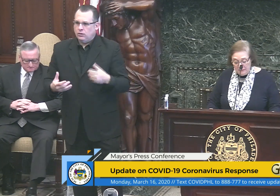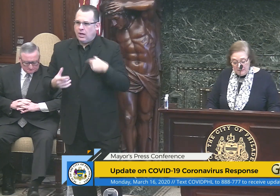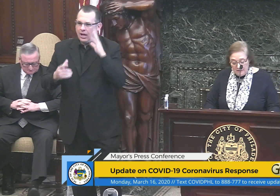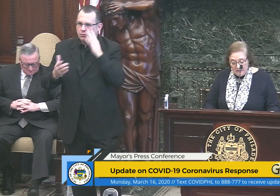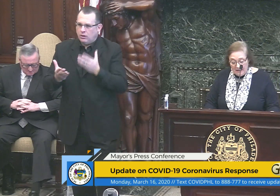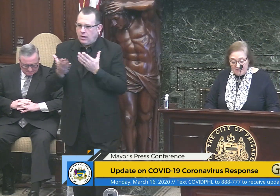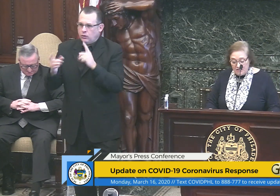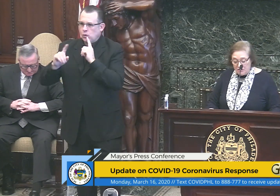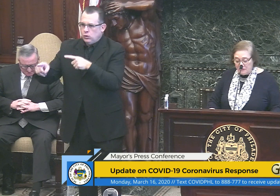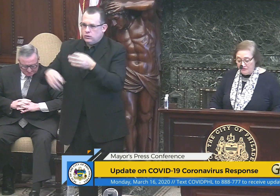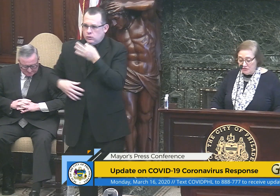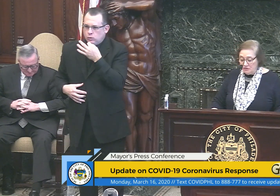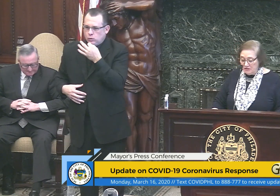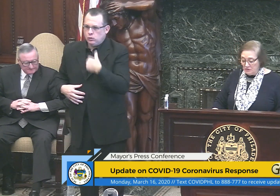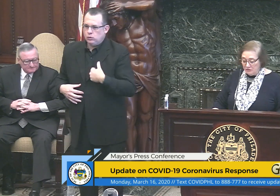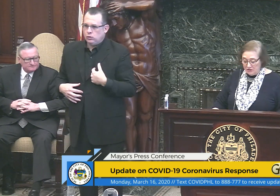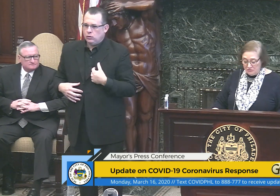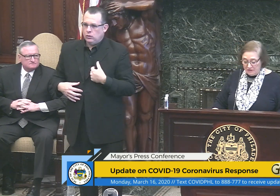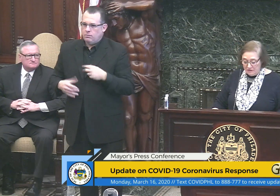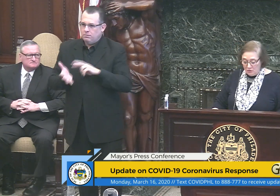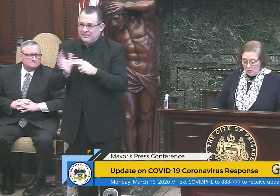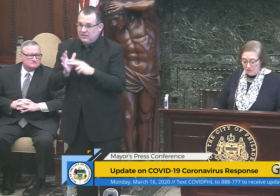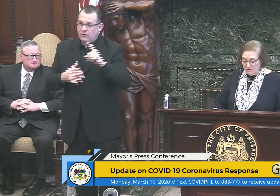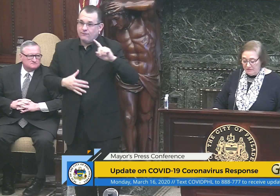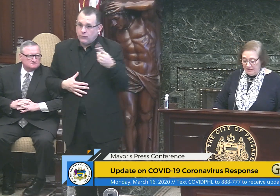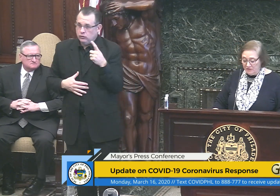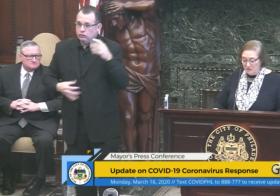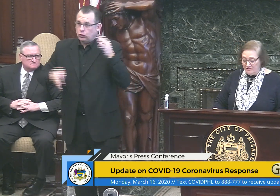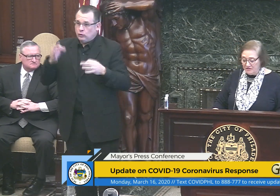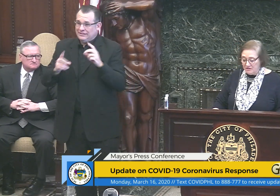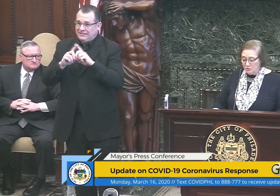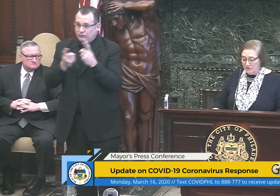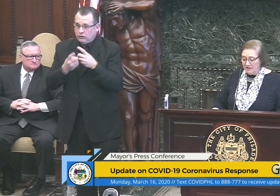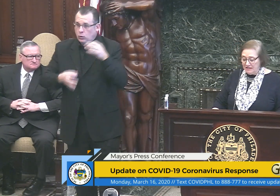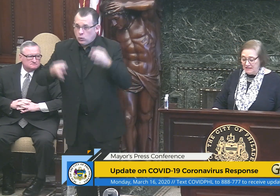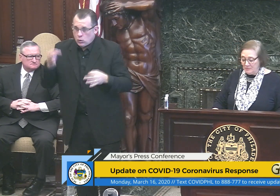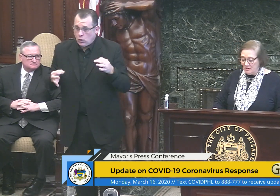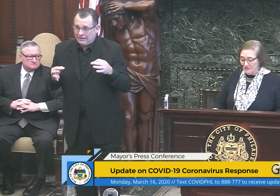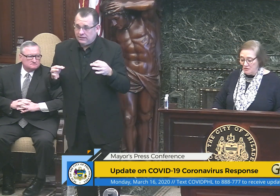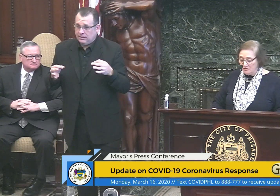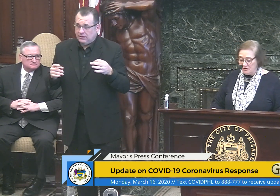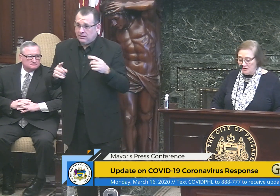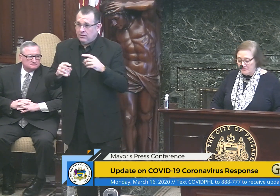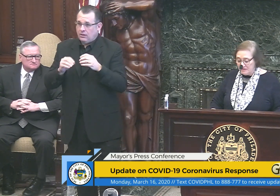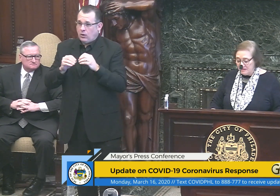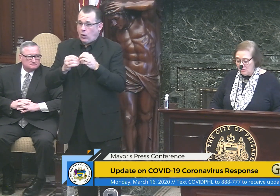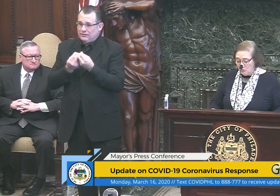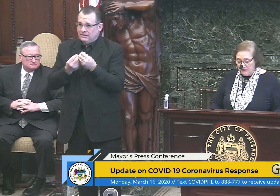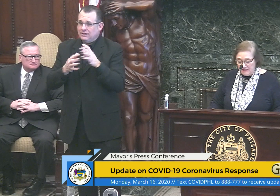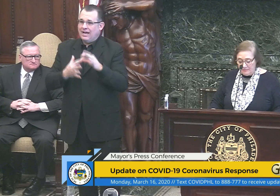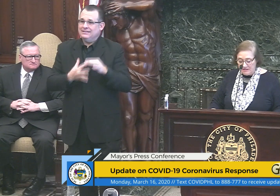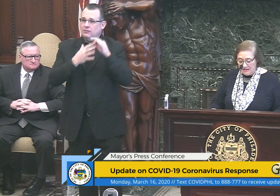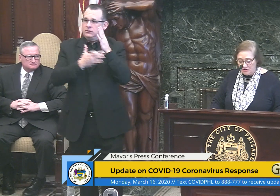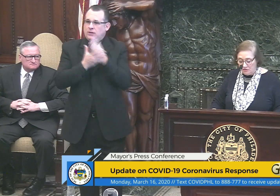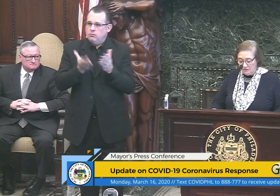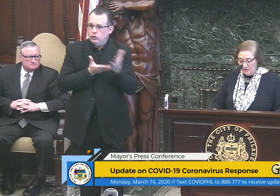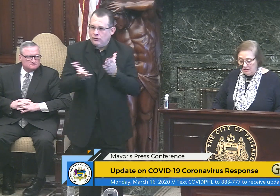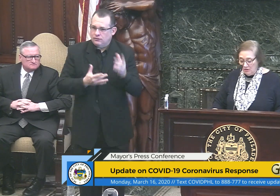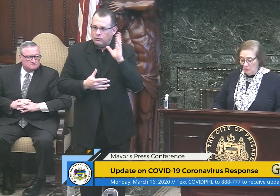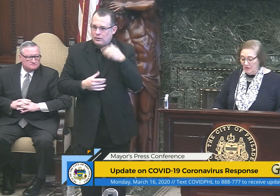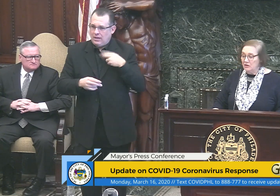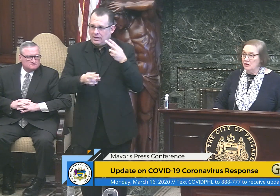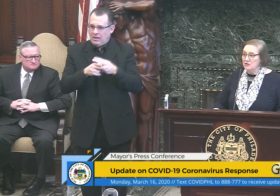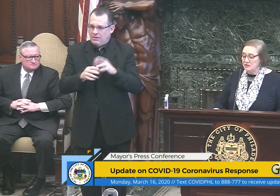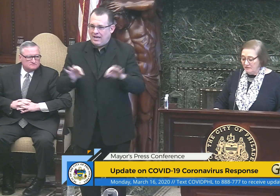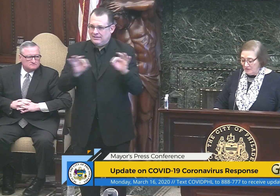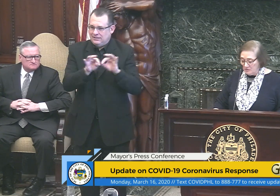shortly. As such, the 1st Judicial District and the courts and related offices, with the exception of certain services that we deem essential,